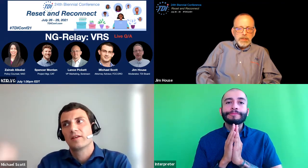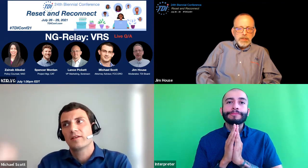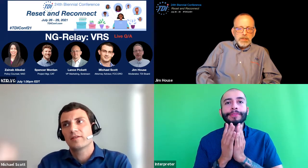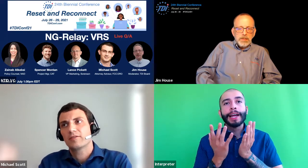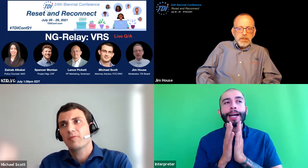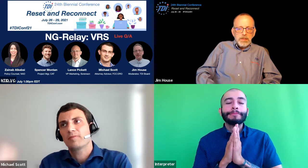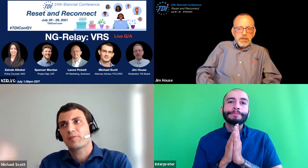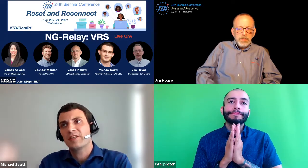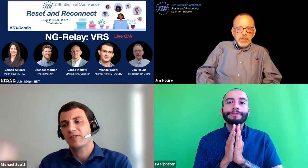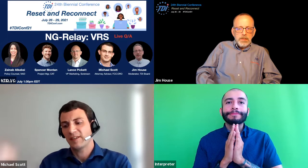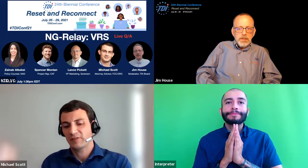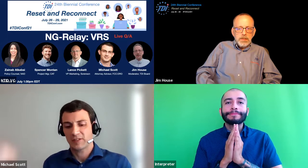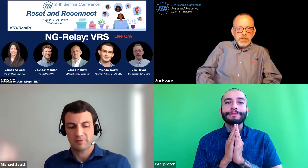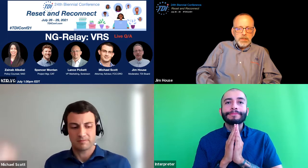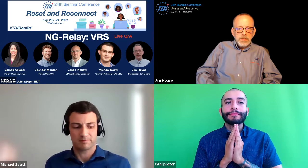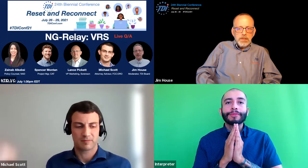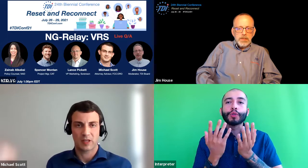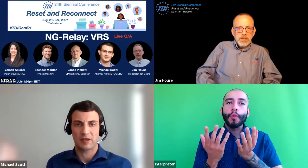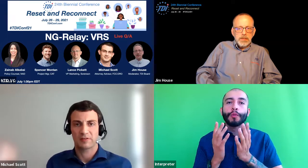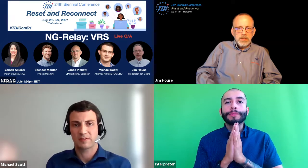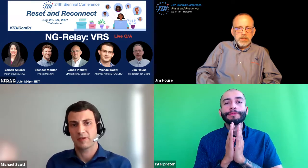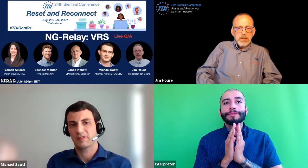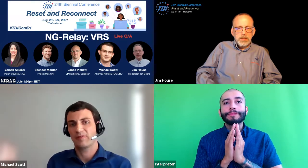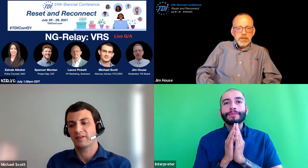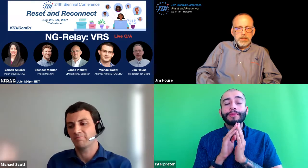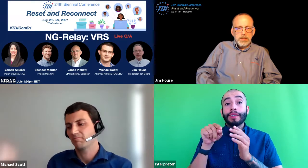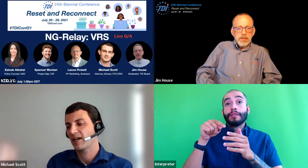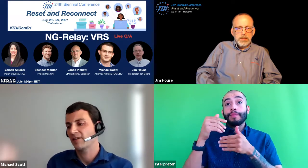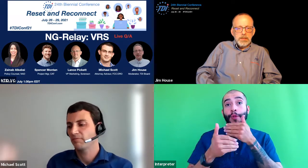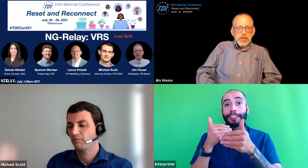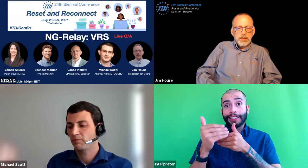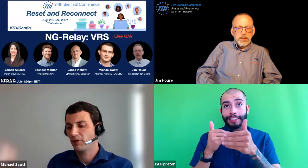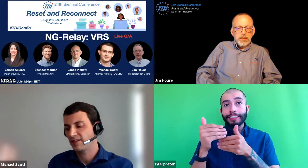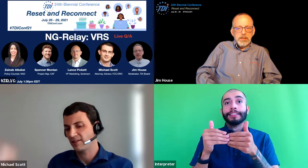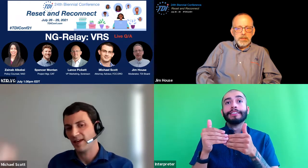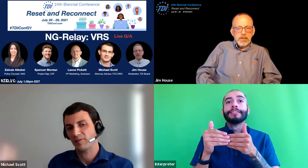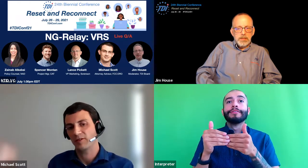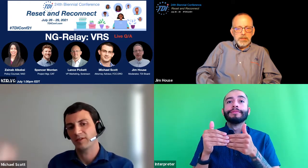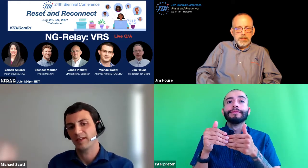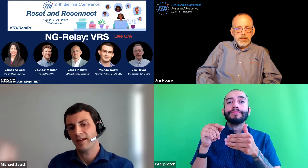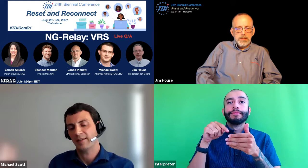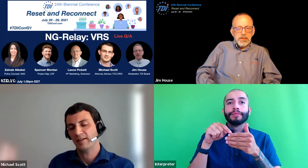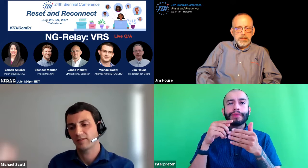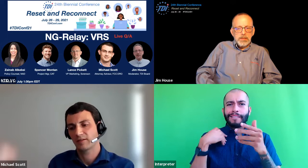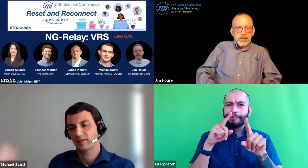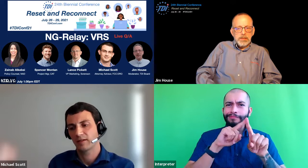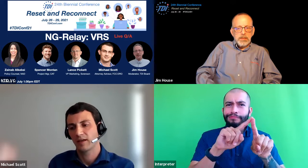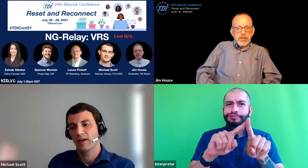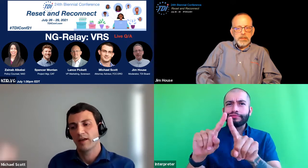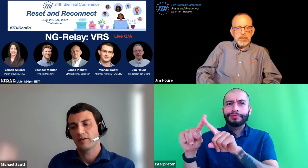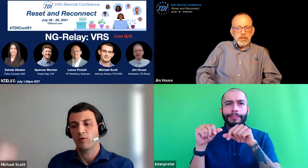so procedurally, there's different kind of places and gaps you're looking at.